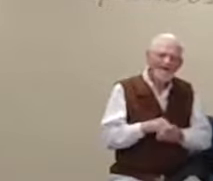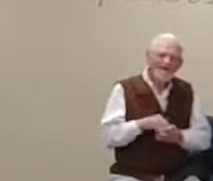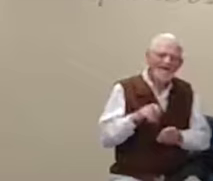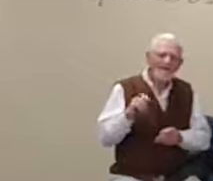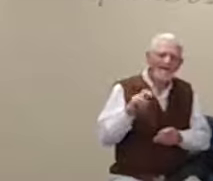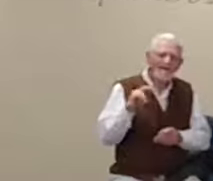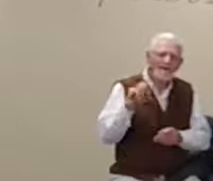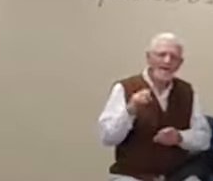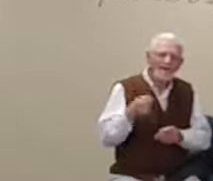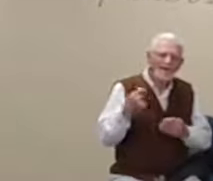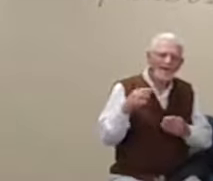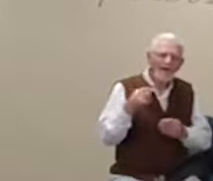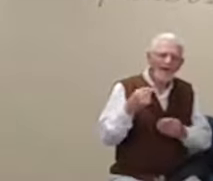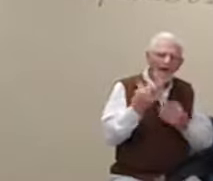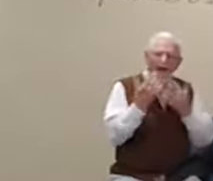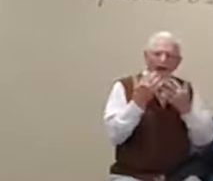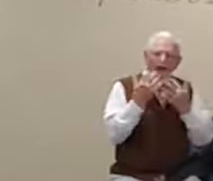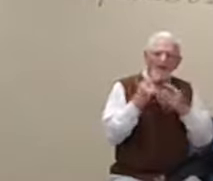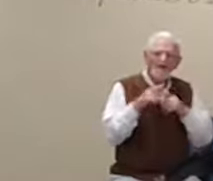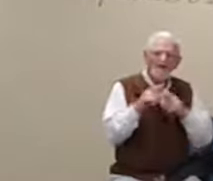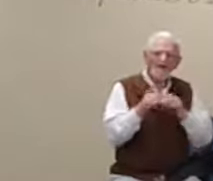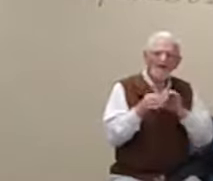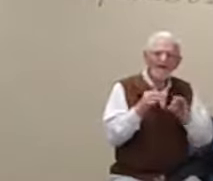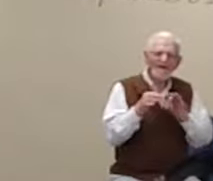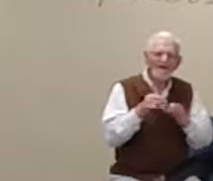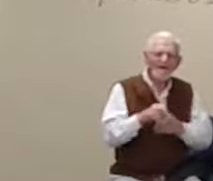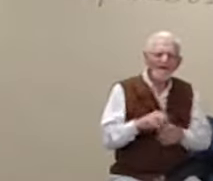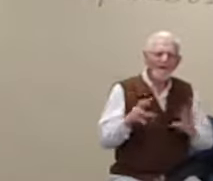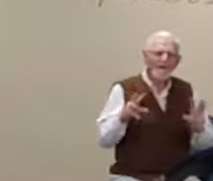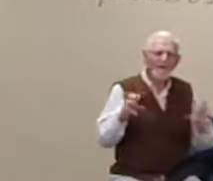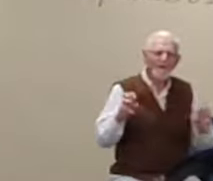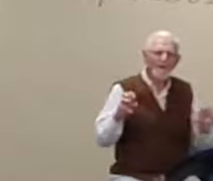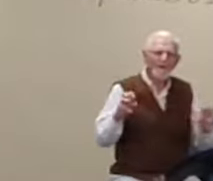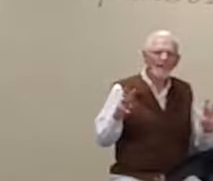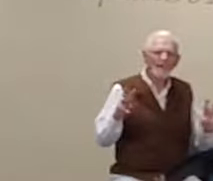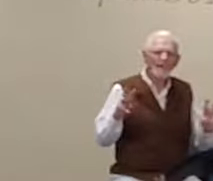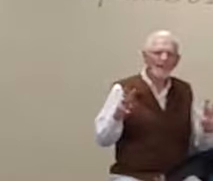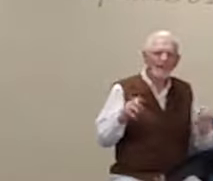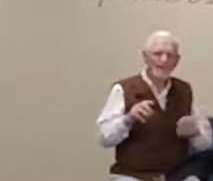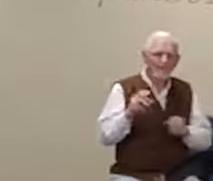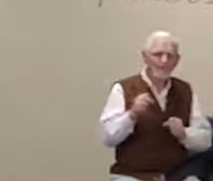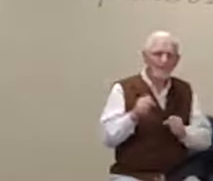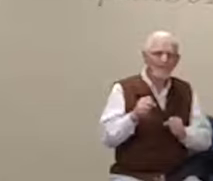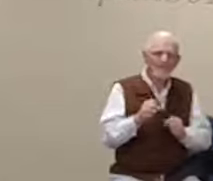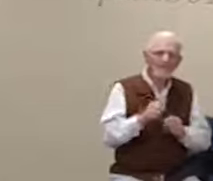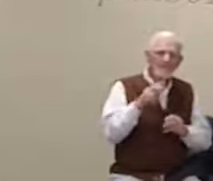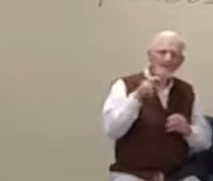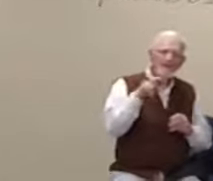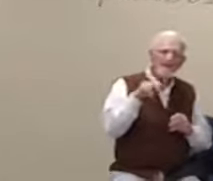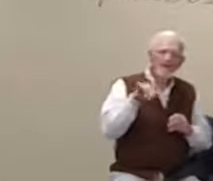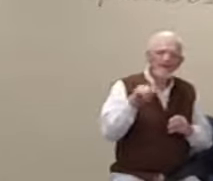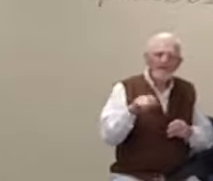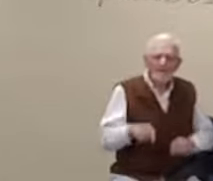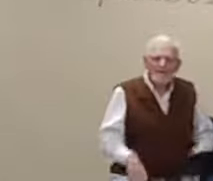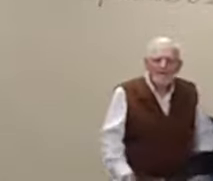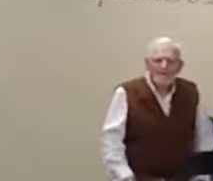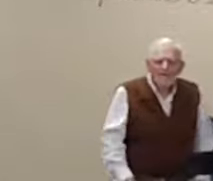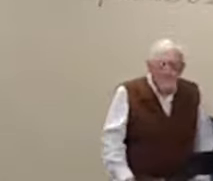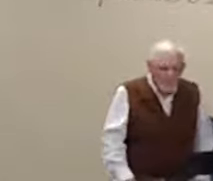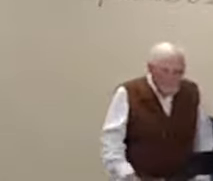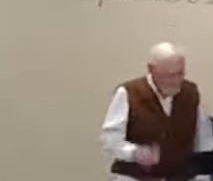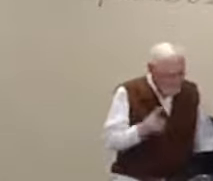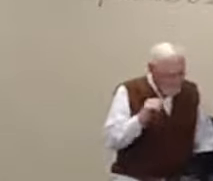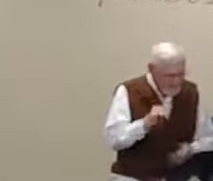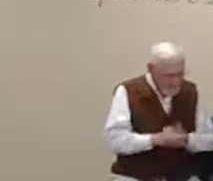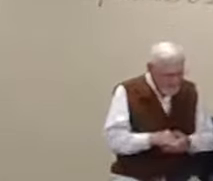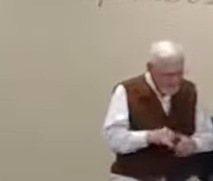and he's describing color. He's like, wow. If you could just see it. I think if we could